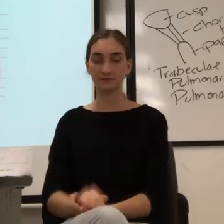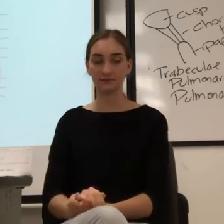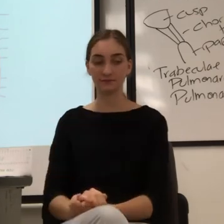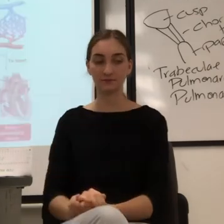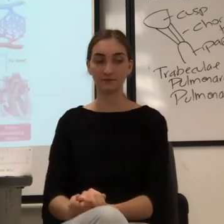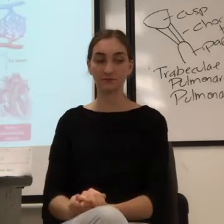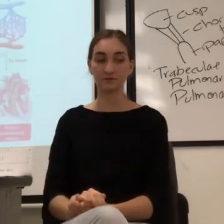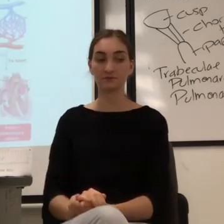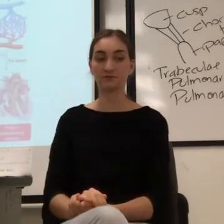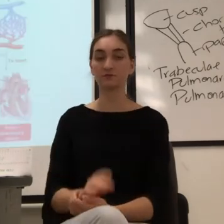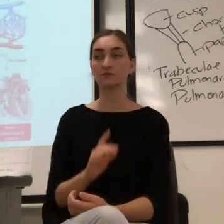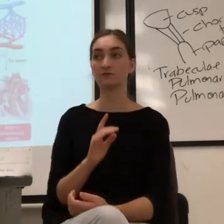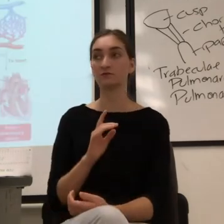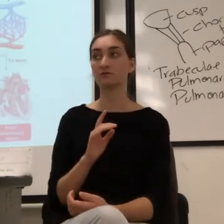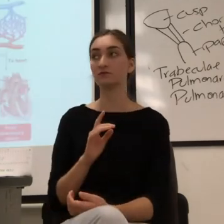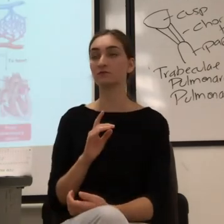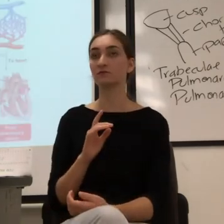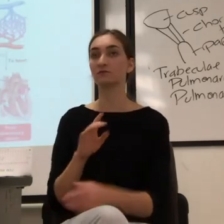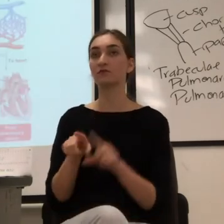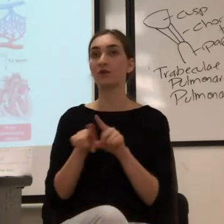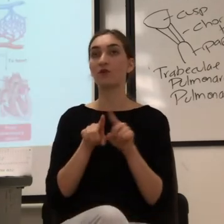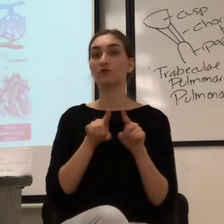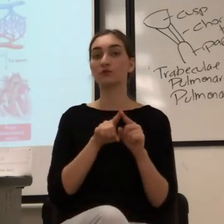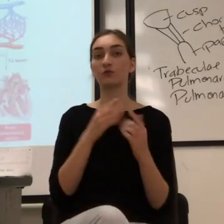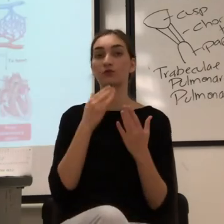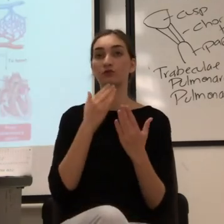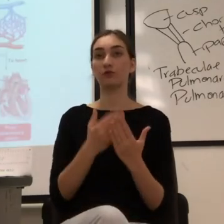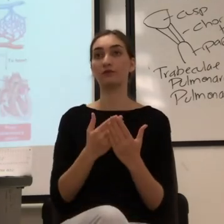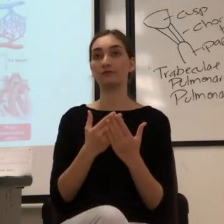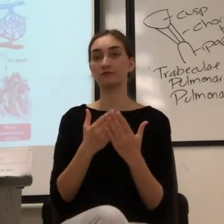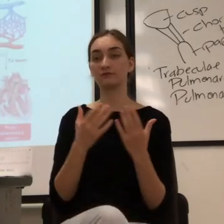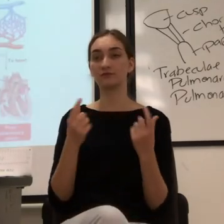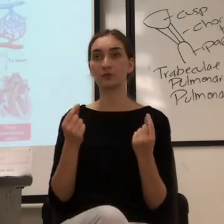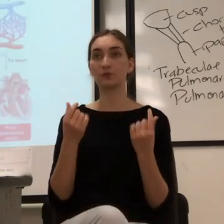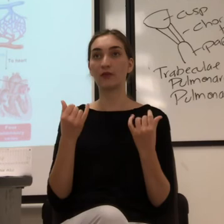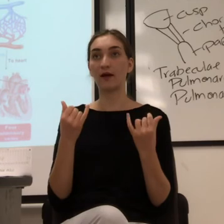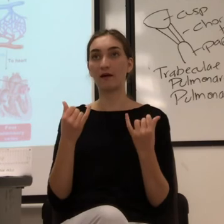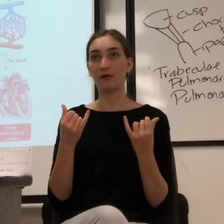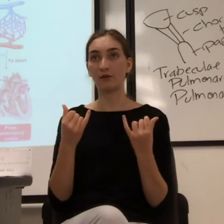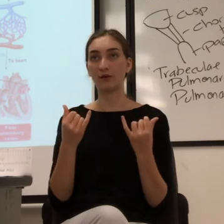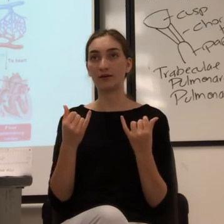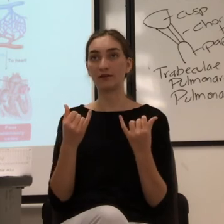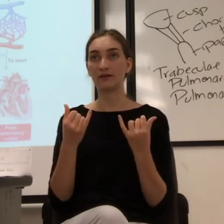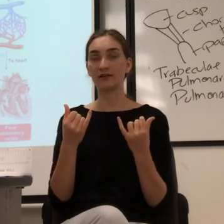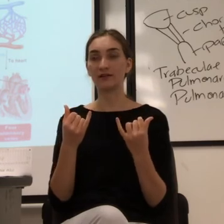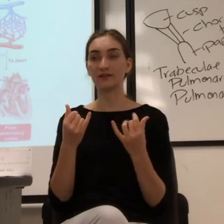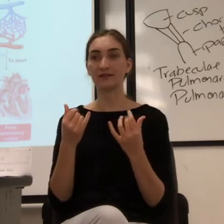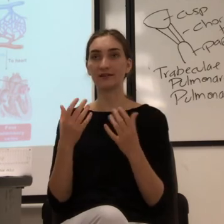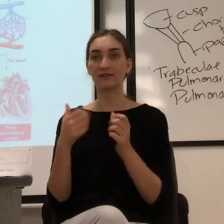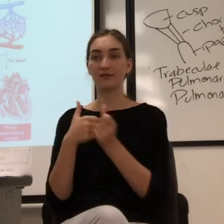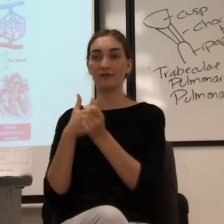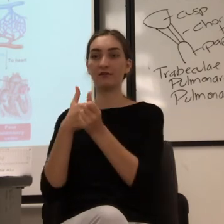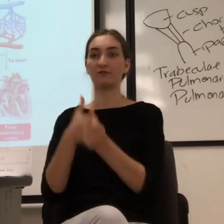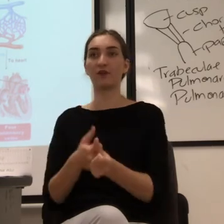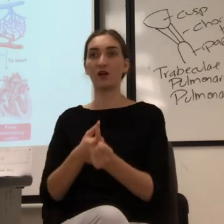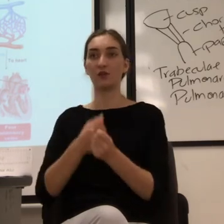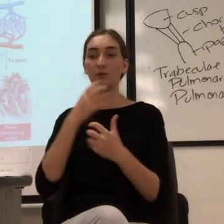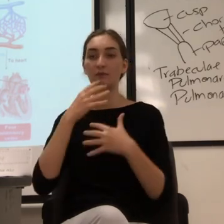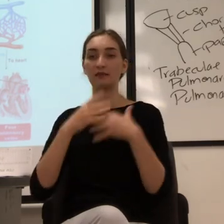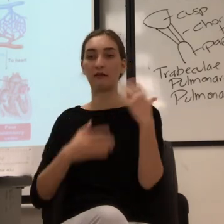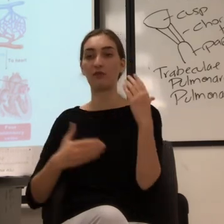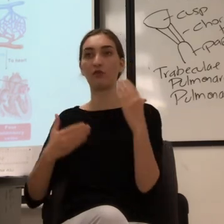And also, what I good to do now is follow a spurt of blood through the